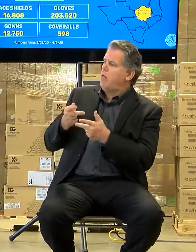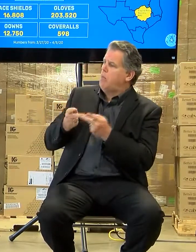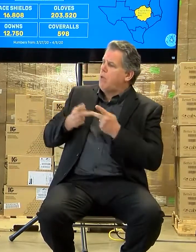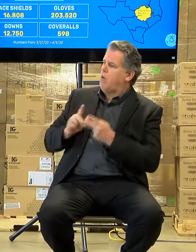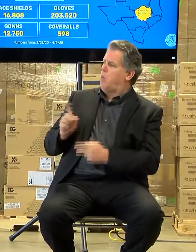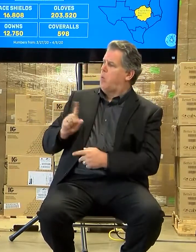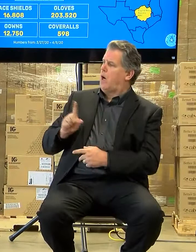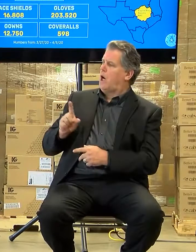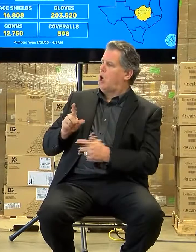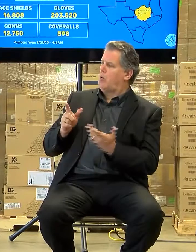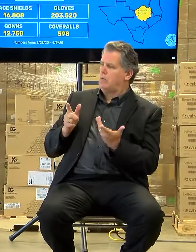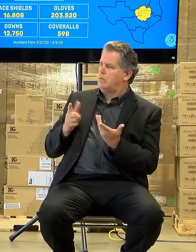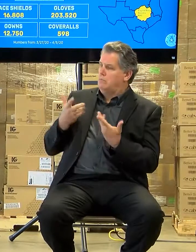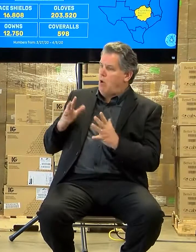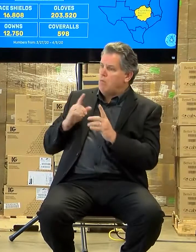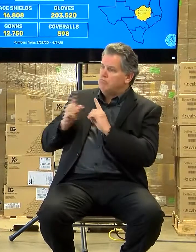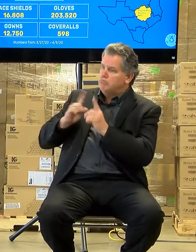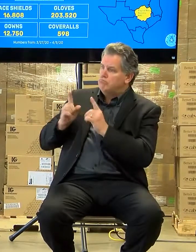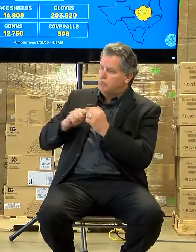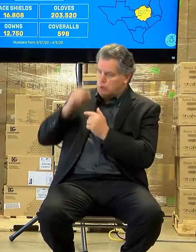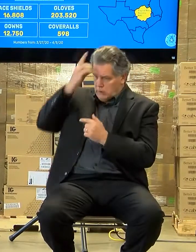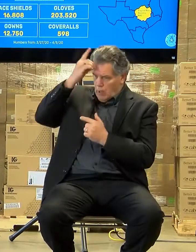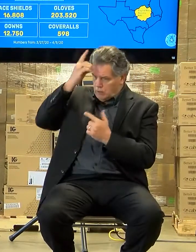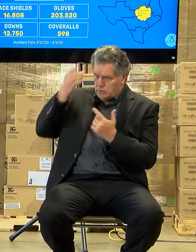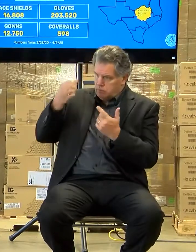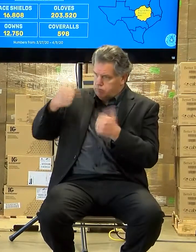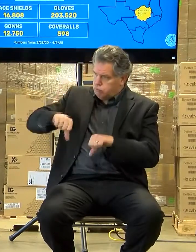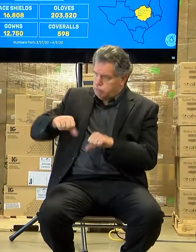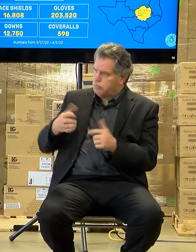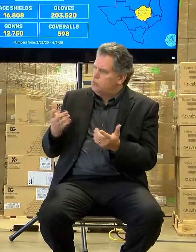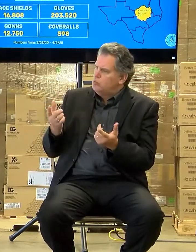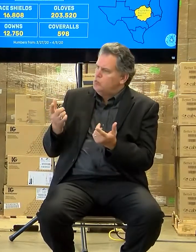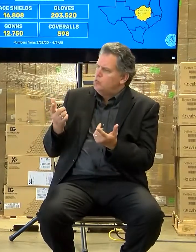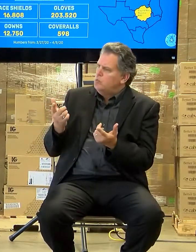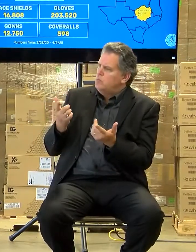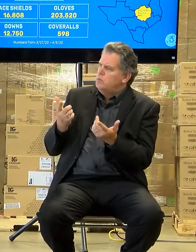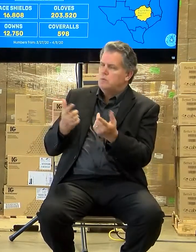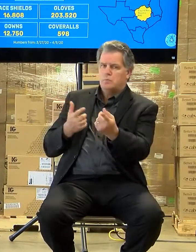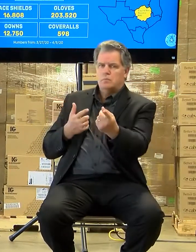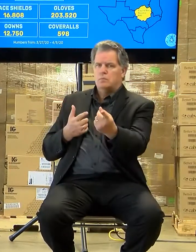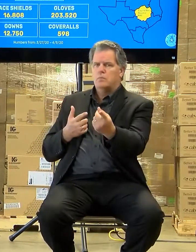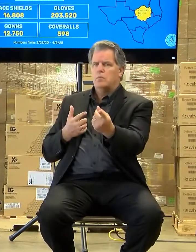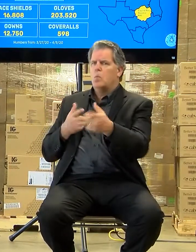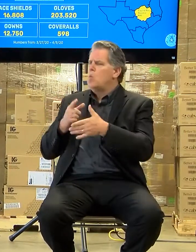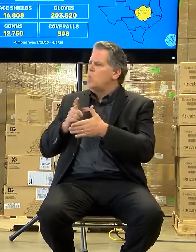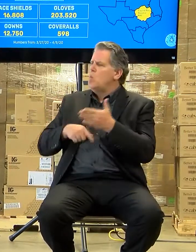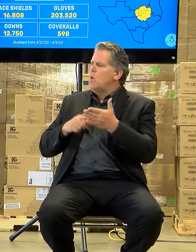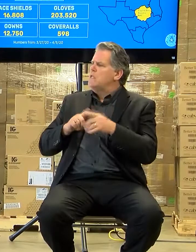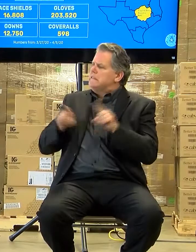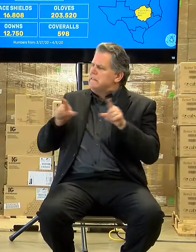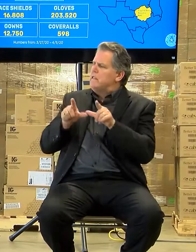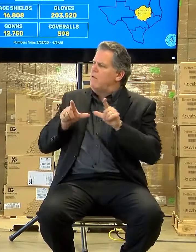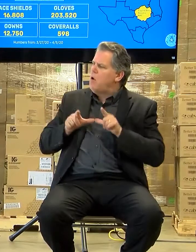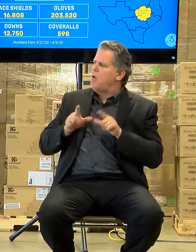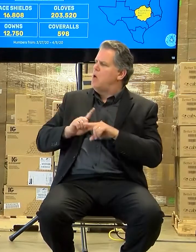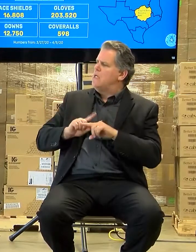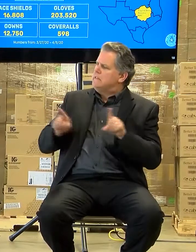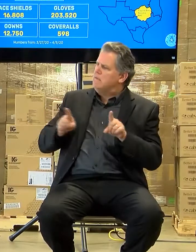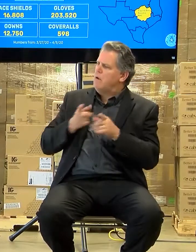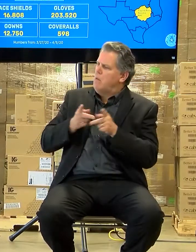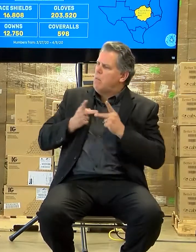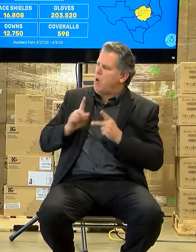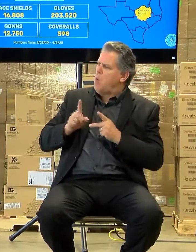sort of back and forth with Dallas County? Identified other locations for what? For some of these supplies and resources to